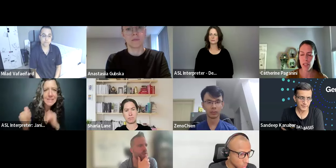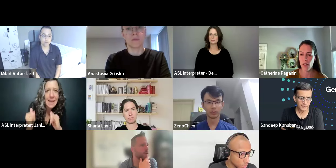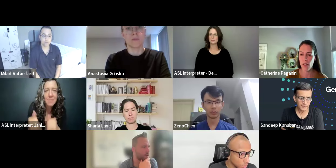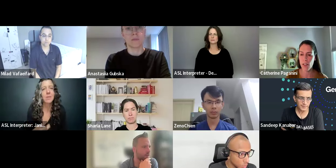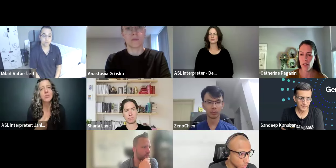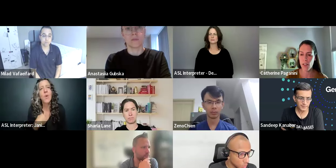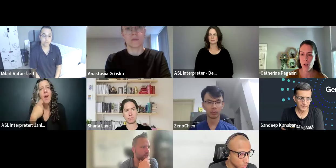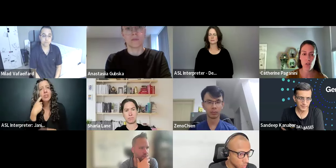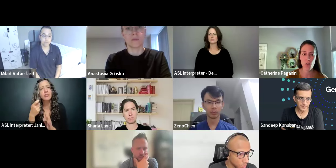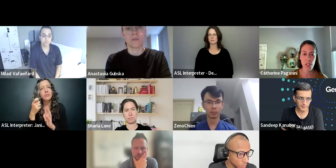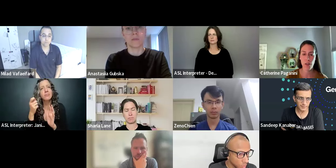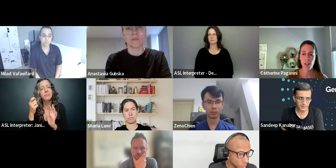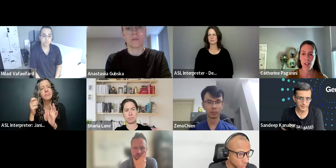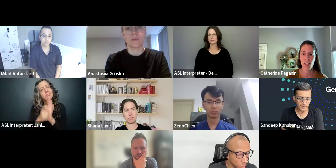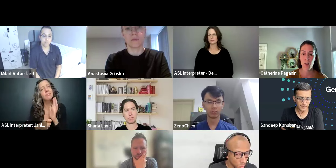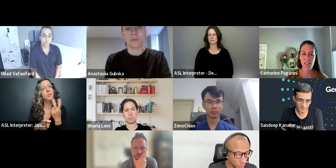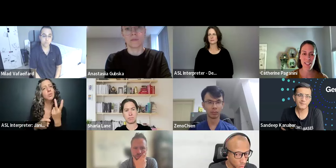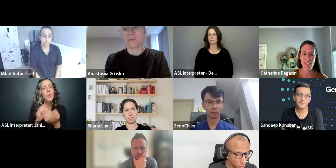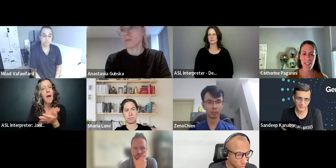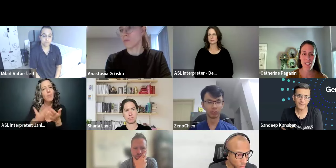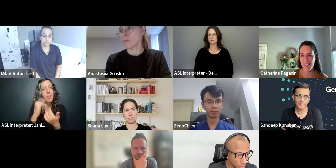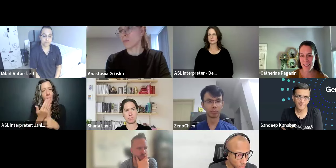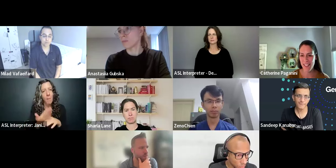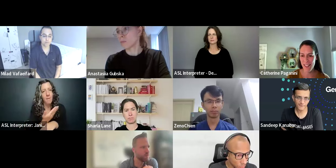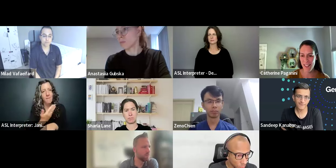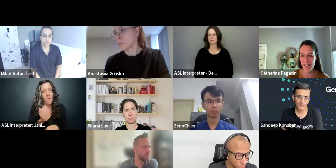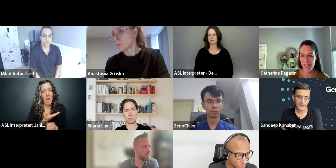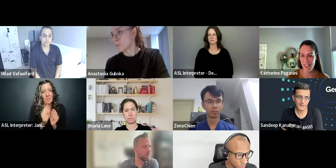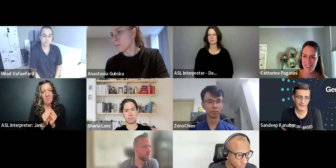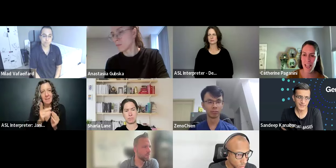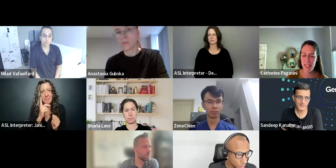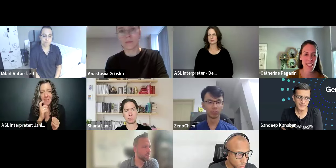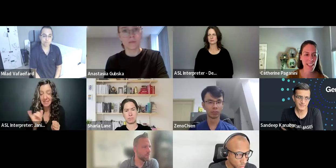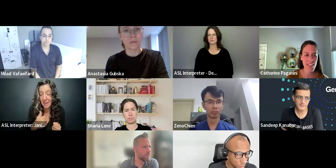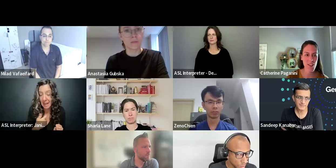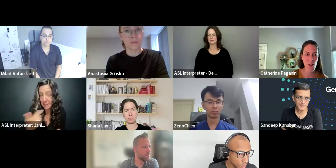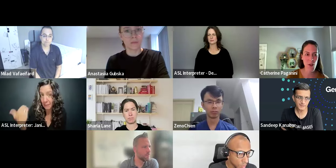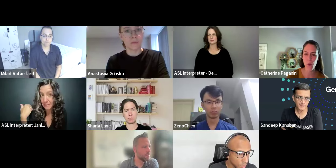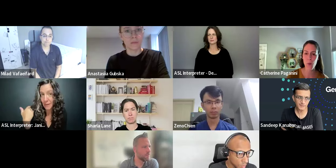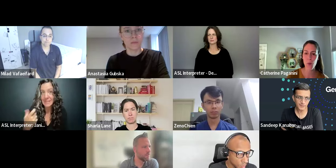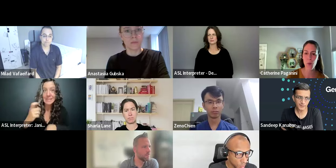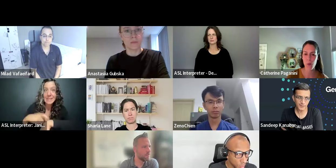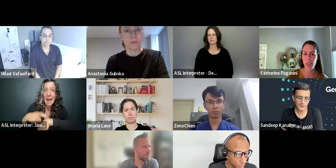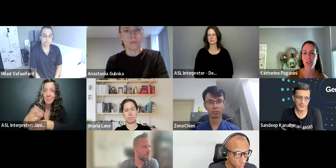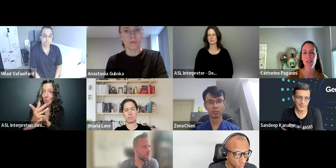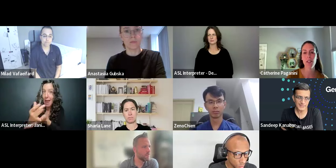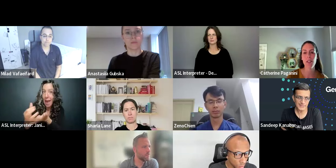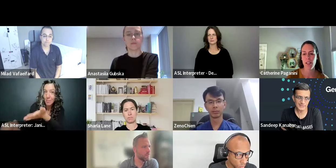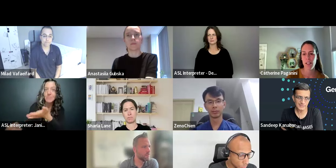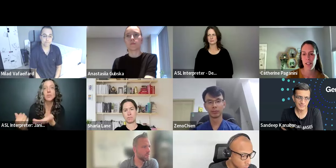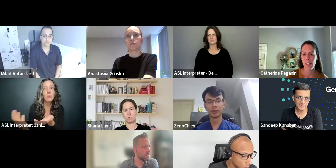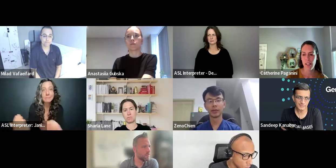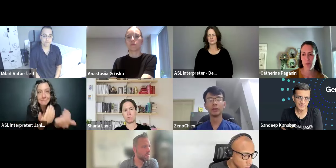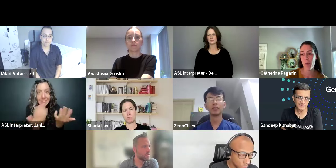talk, our meeting. So just to see, like, because we need, like, as we said, like, time is ticking. So what could